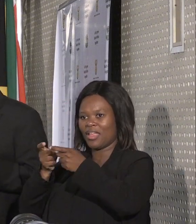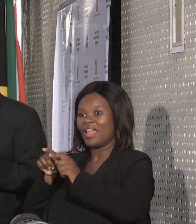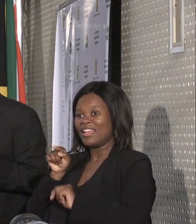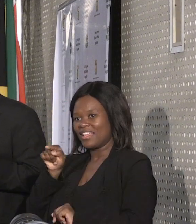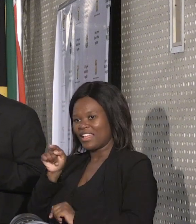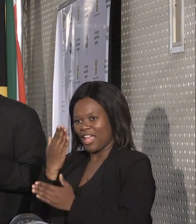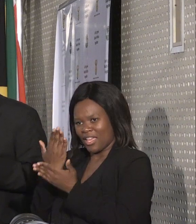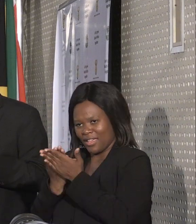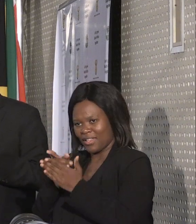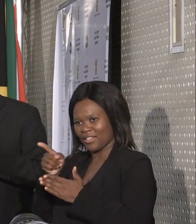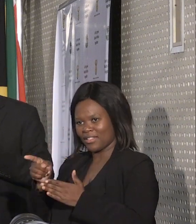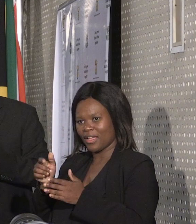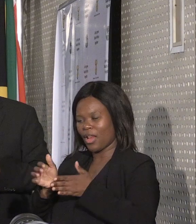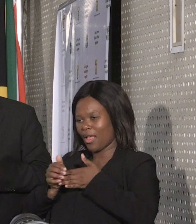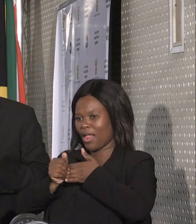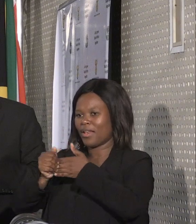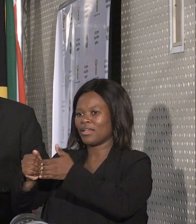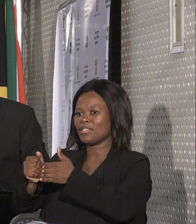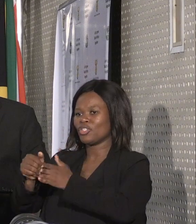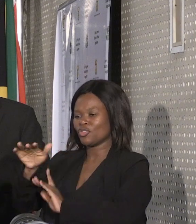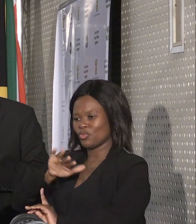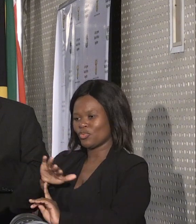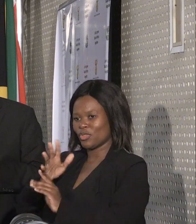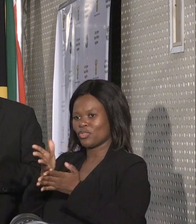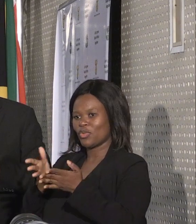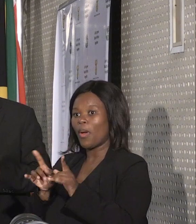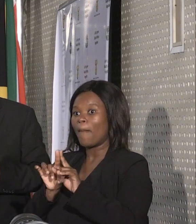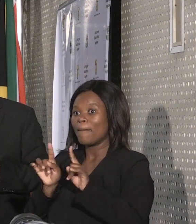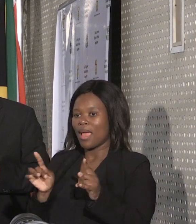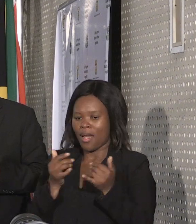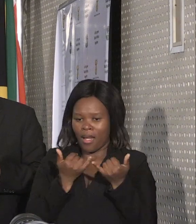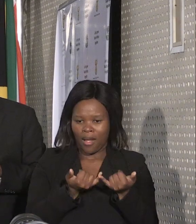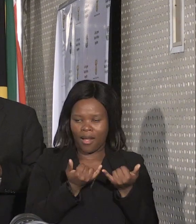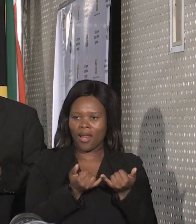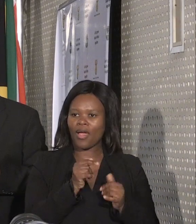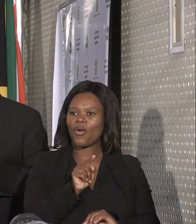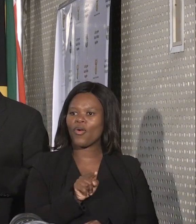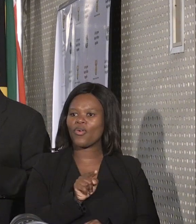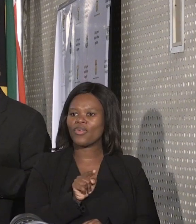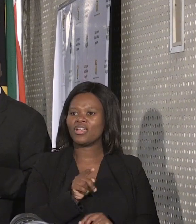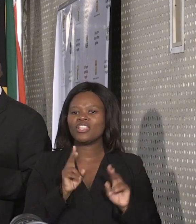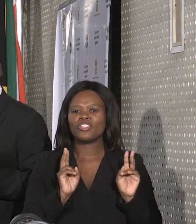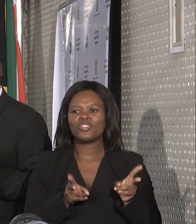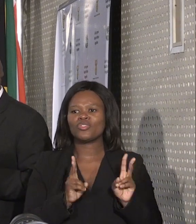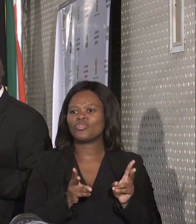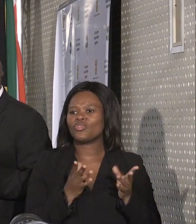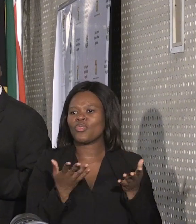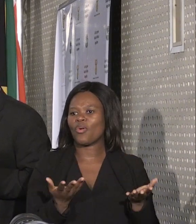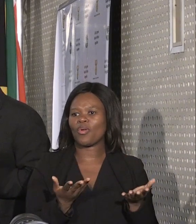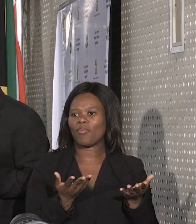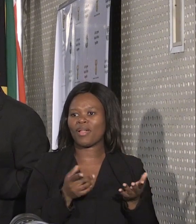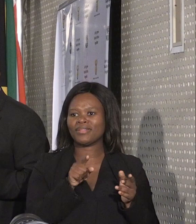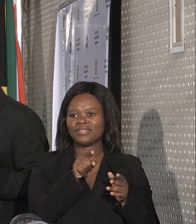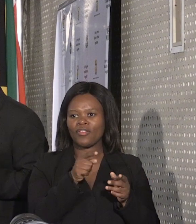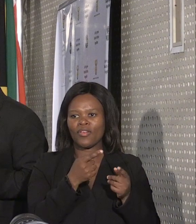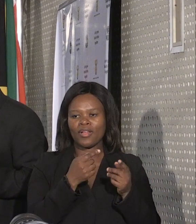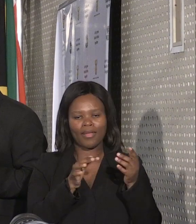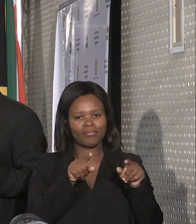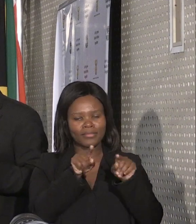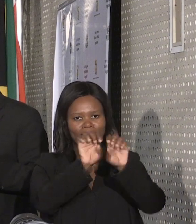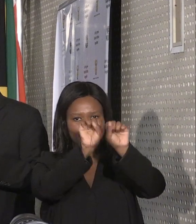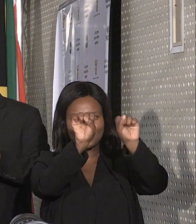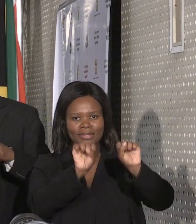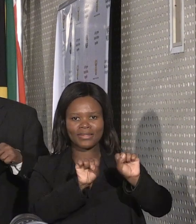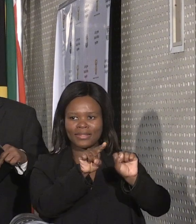to this situation. But this one that we're talking about now, it's a normal transition from a system